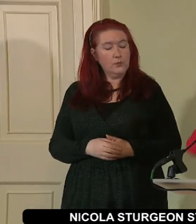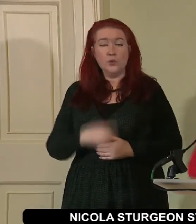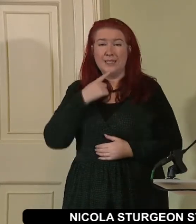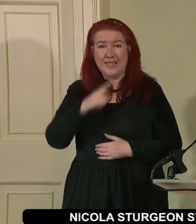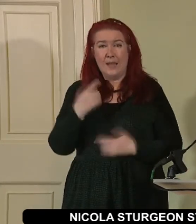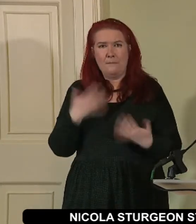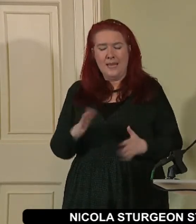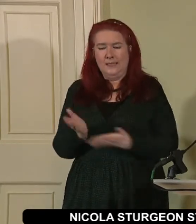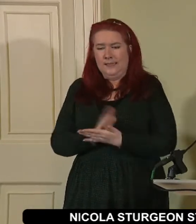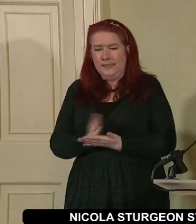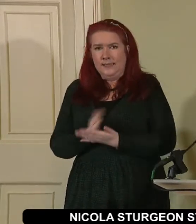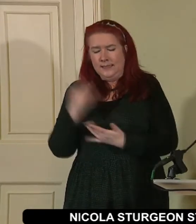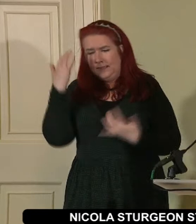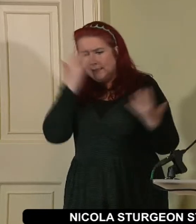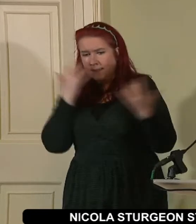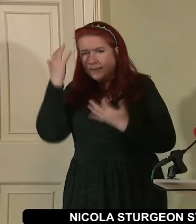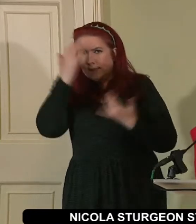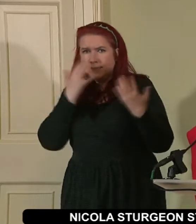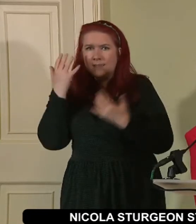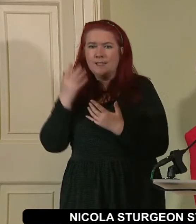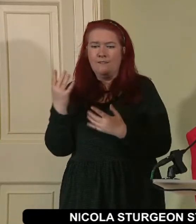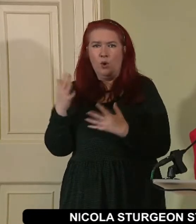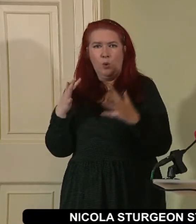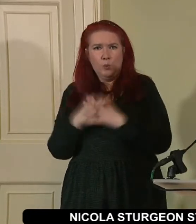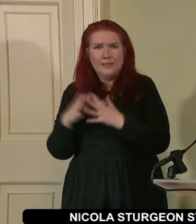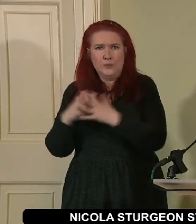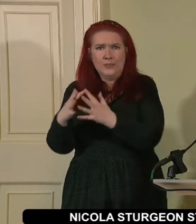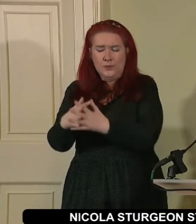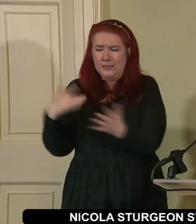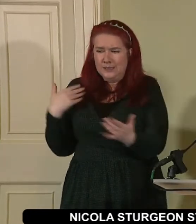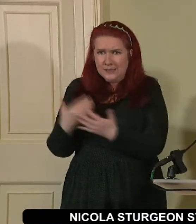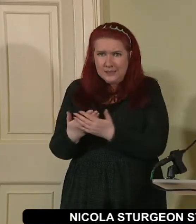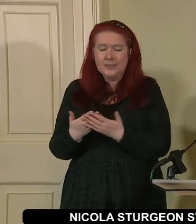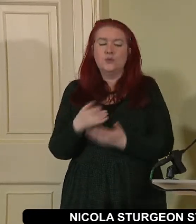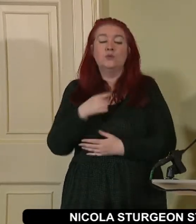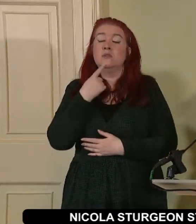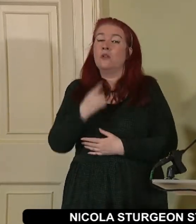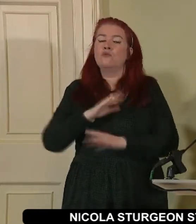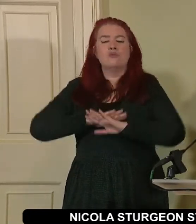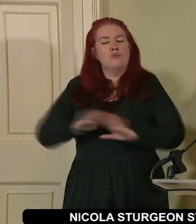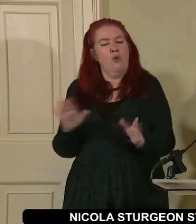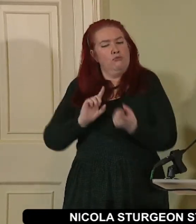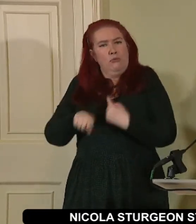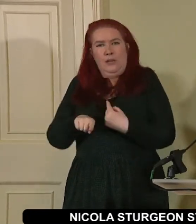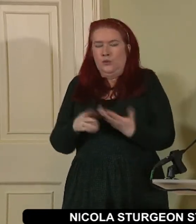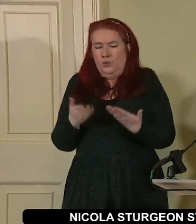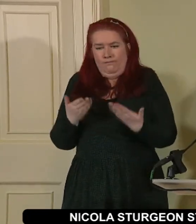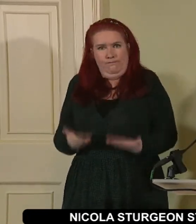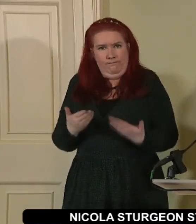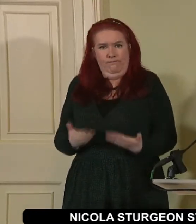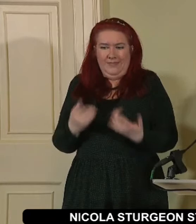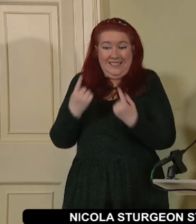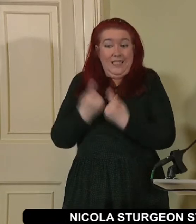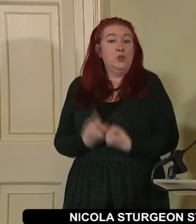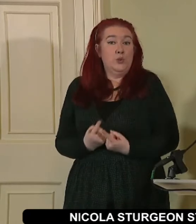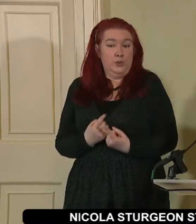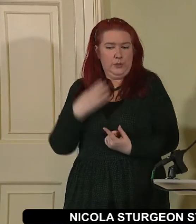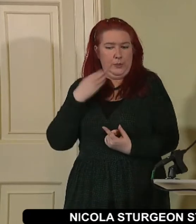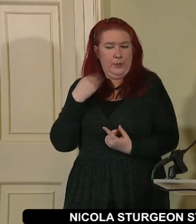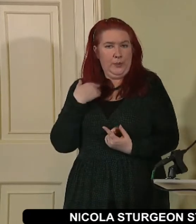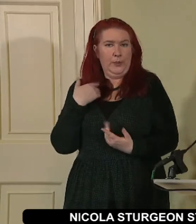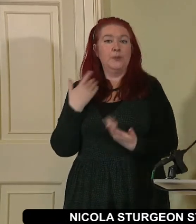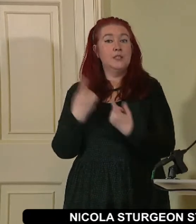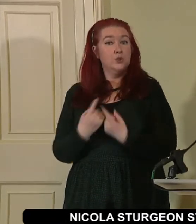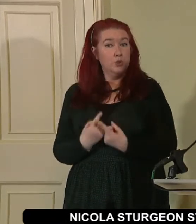wrestling with this decision for a number of weeks now, and it's not in reaction to some issues over the last couple of weeks,